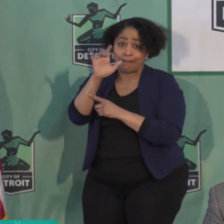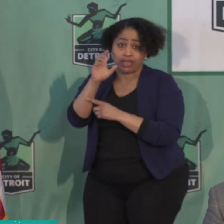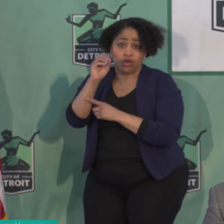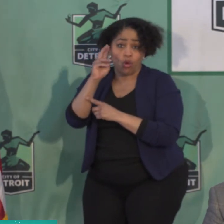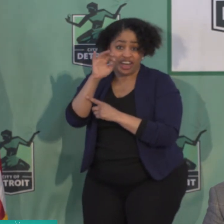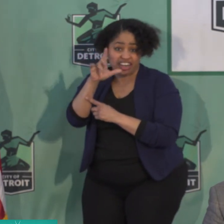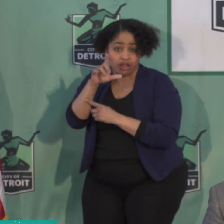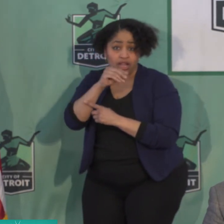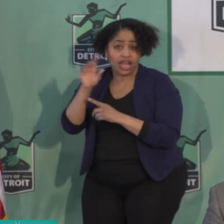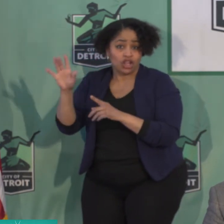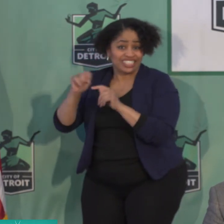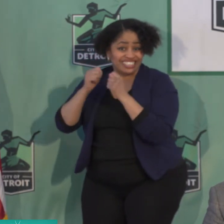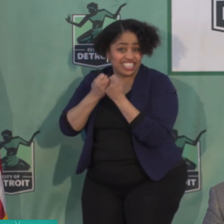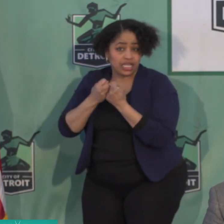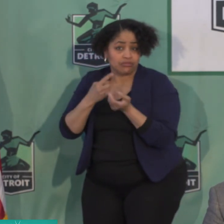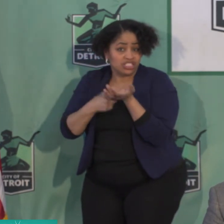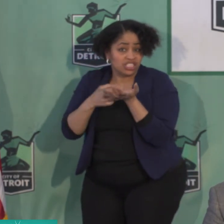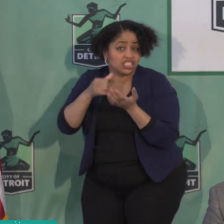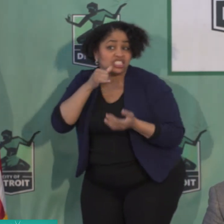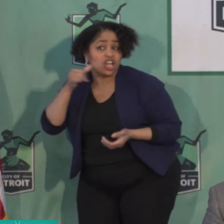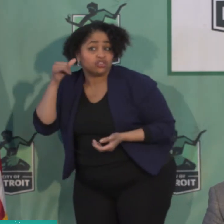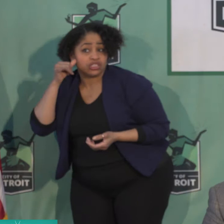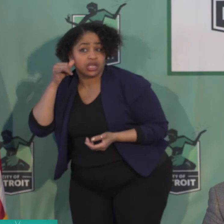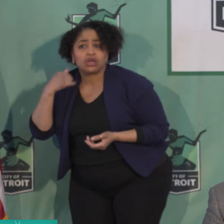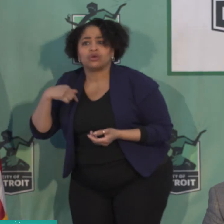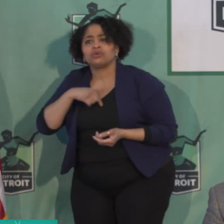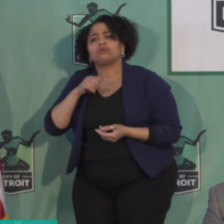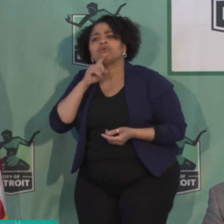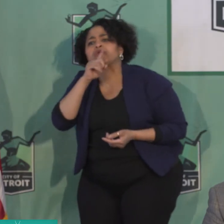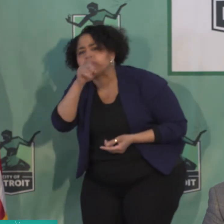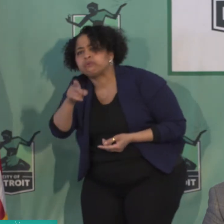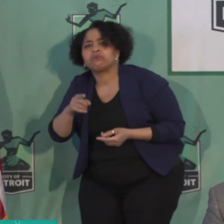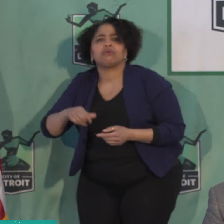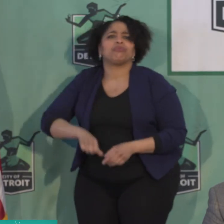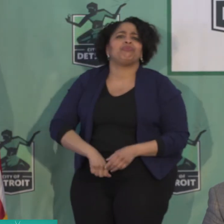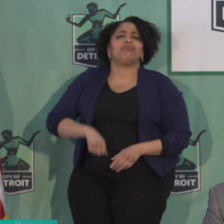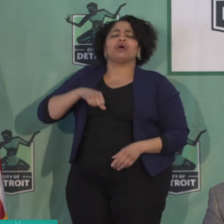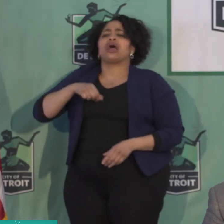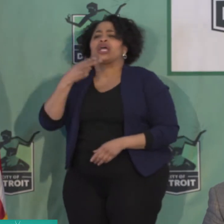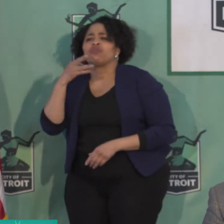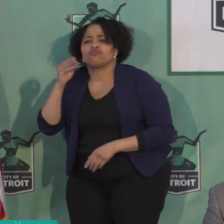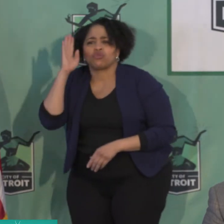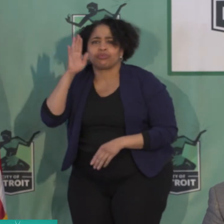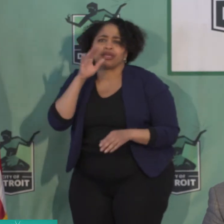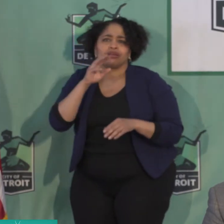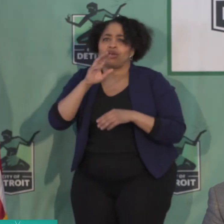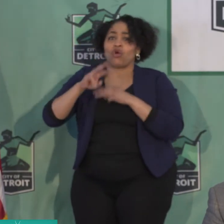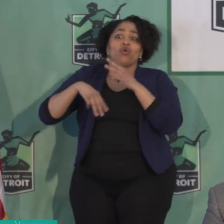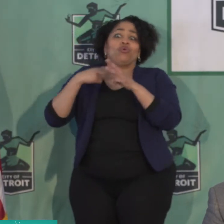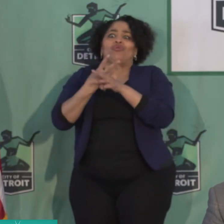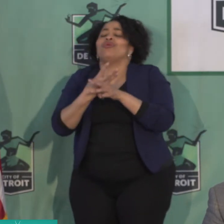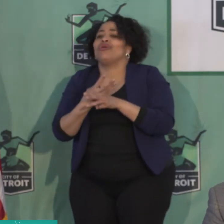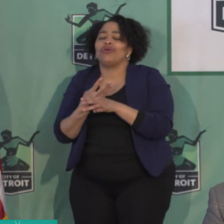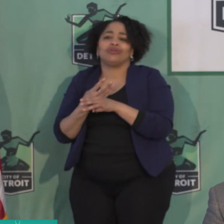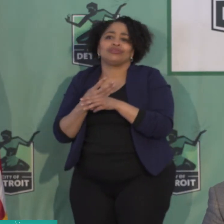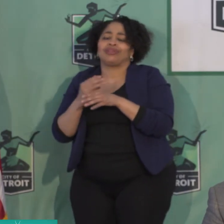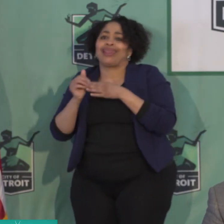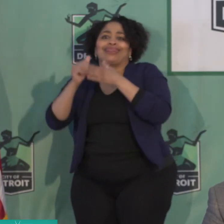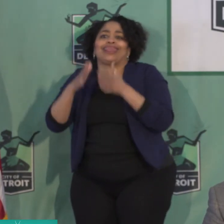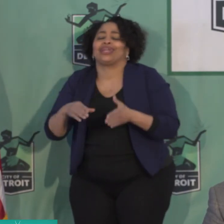about yesterday. And so we're really proud that Henry Ford will be a national leader in a